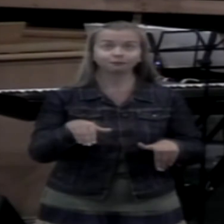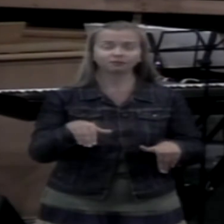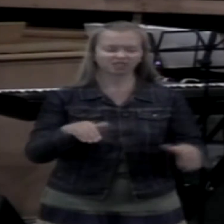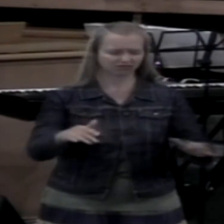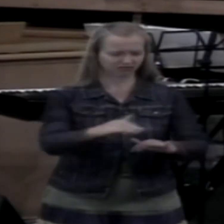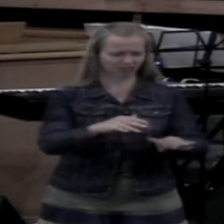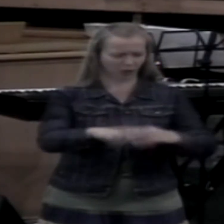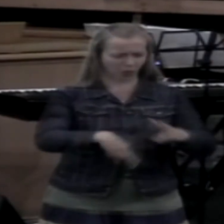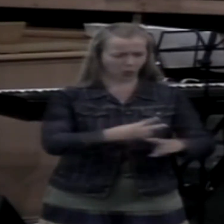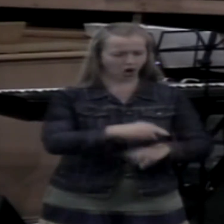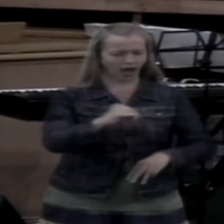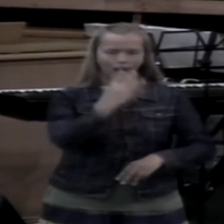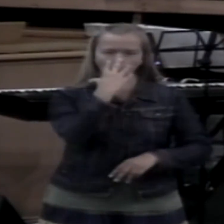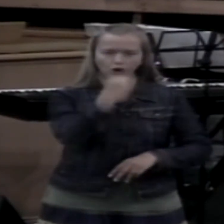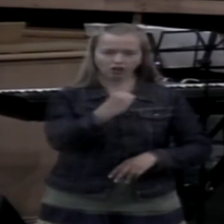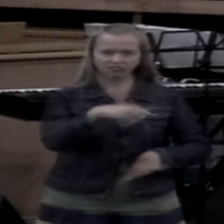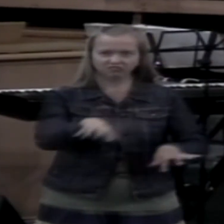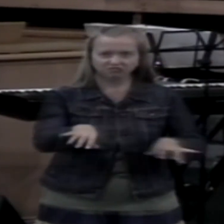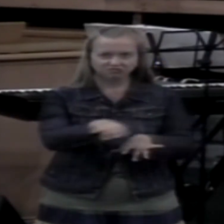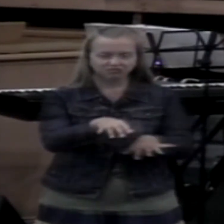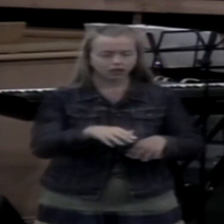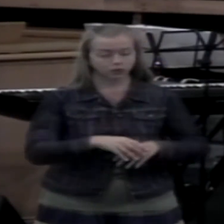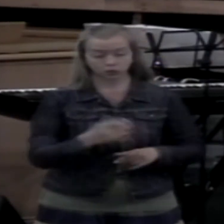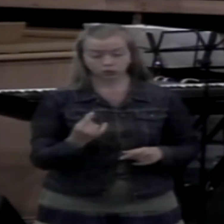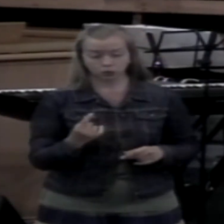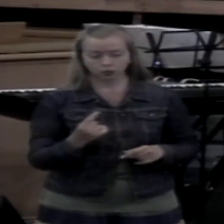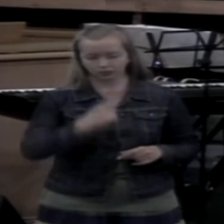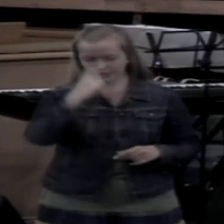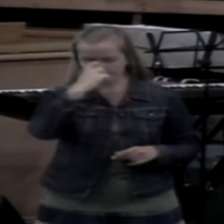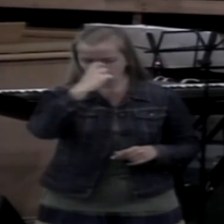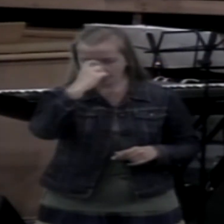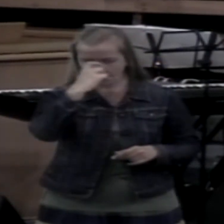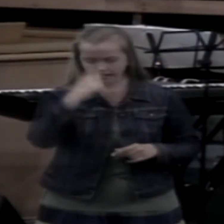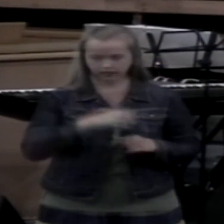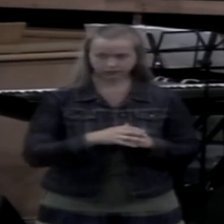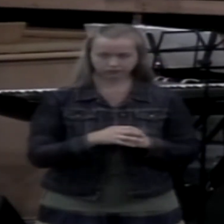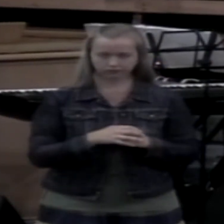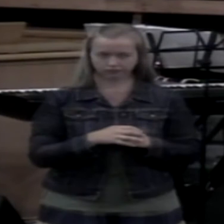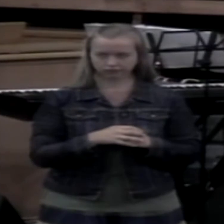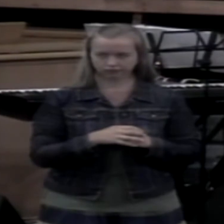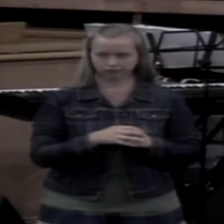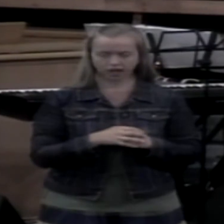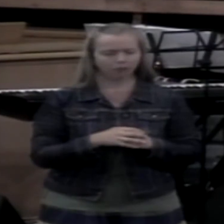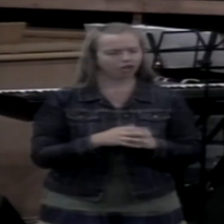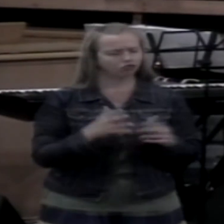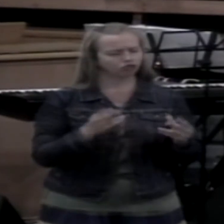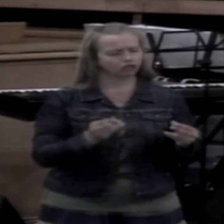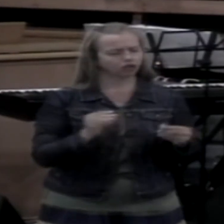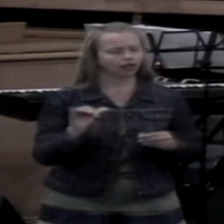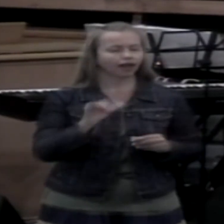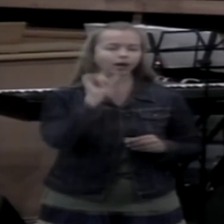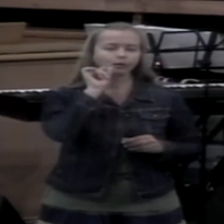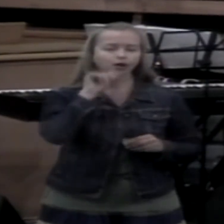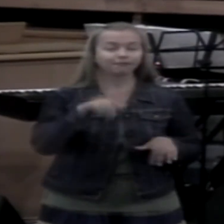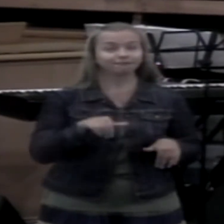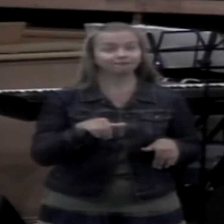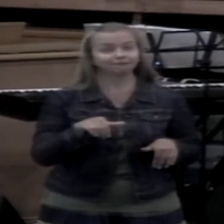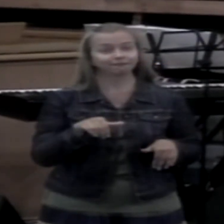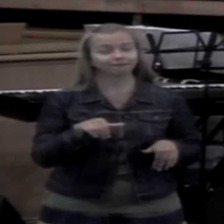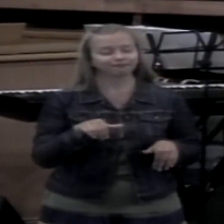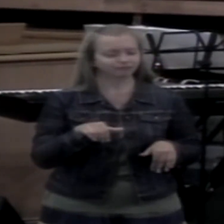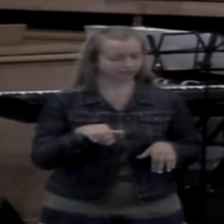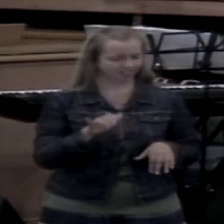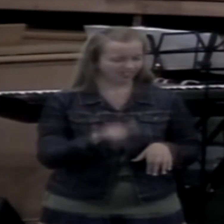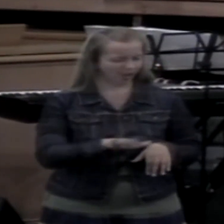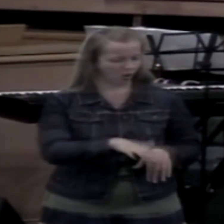Be therefore wise as serpents and harmless as doves. God bless you. You may be